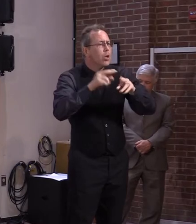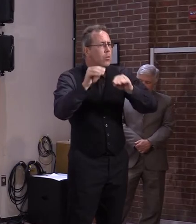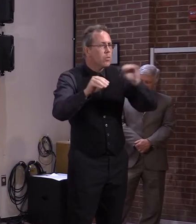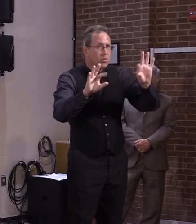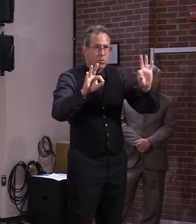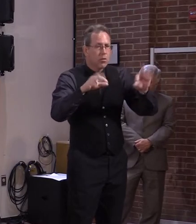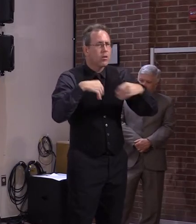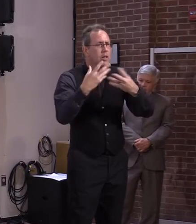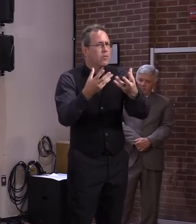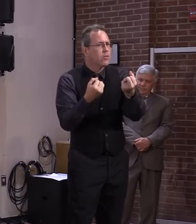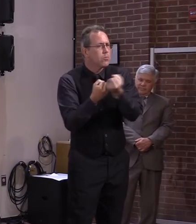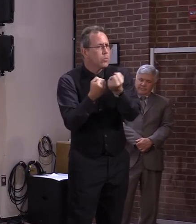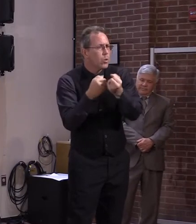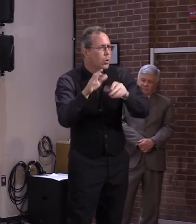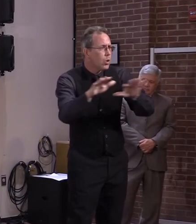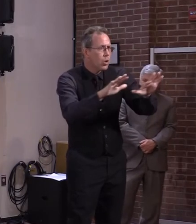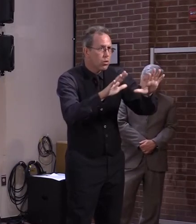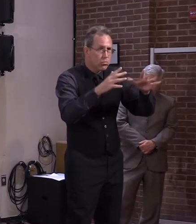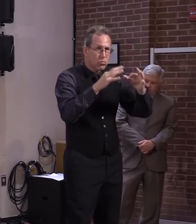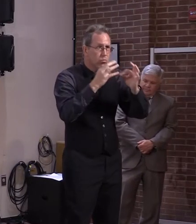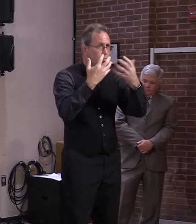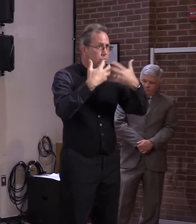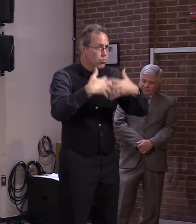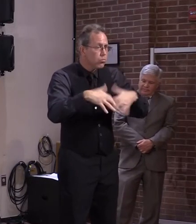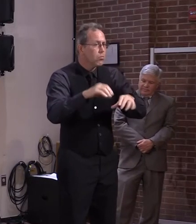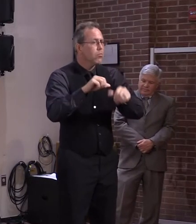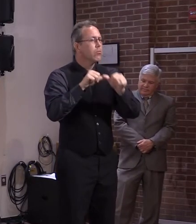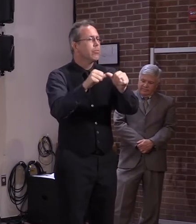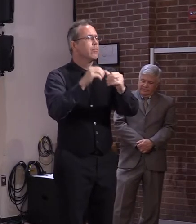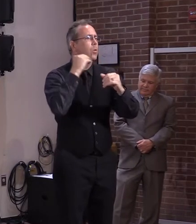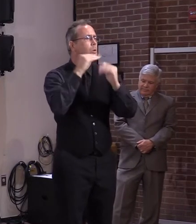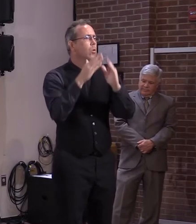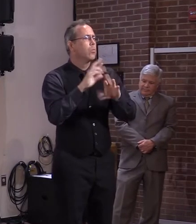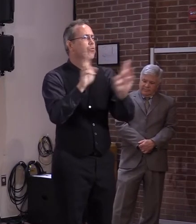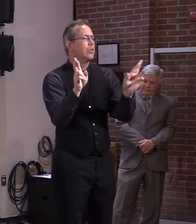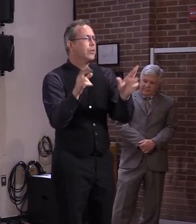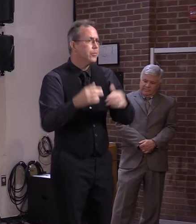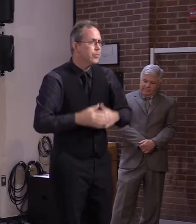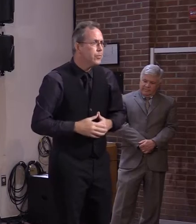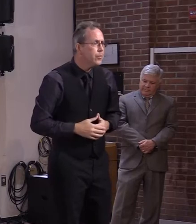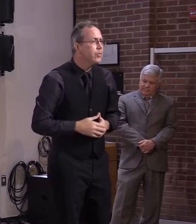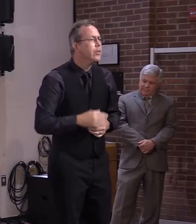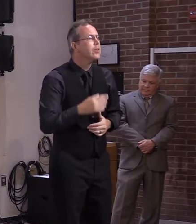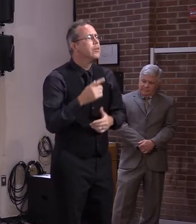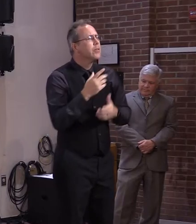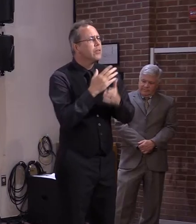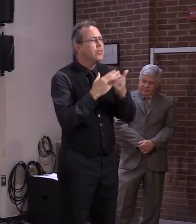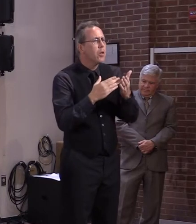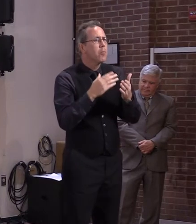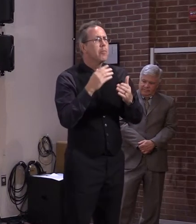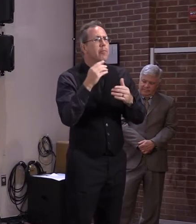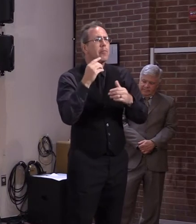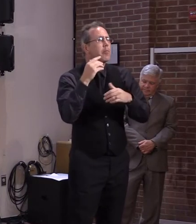still. We did project that we would be losing additional capacity in the coming weeks